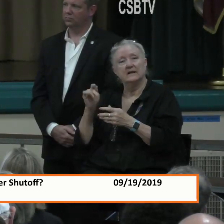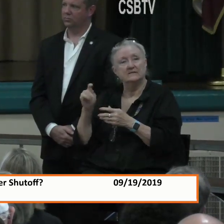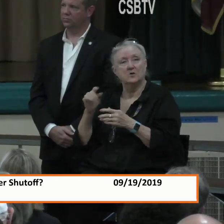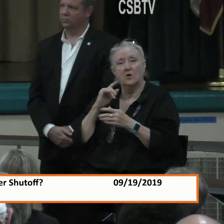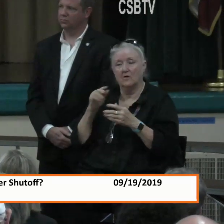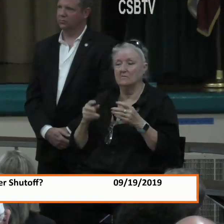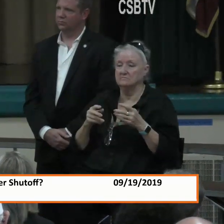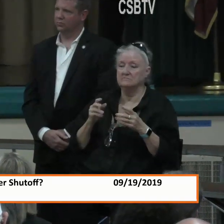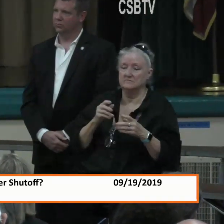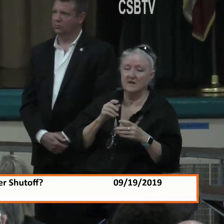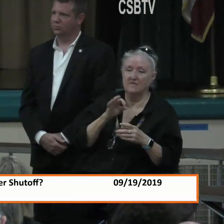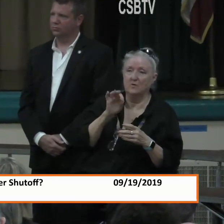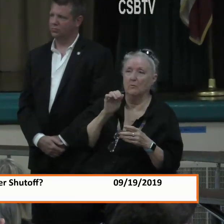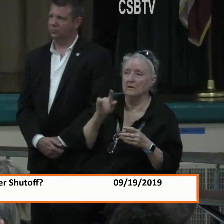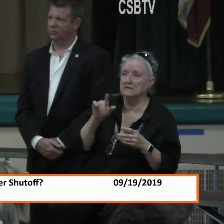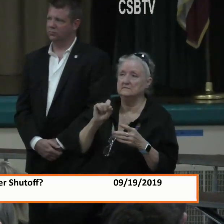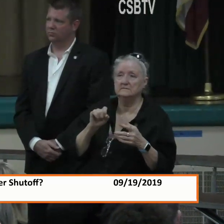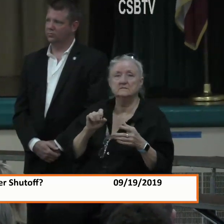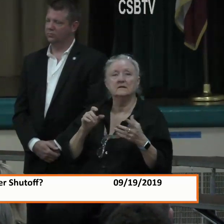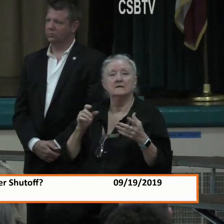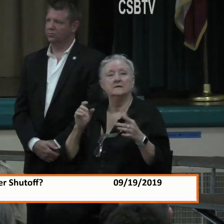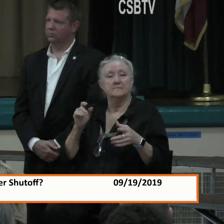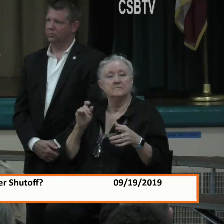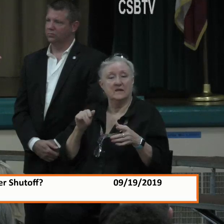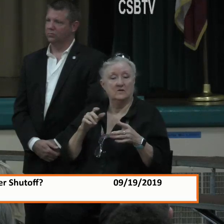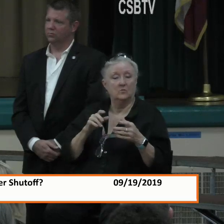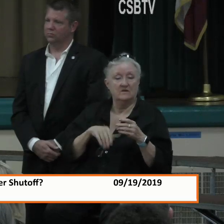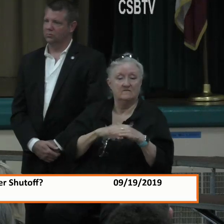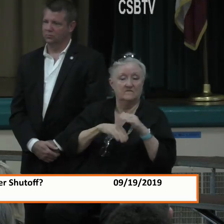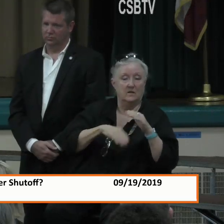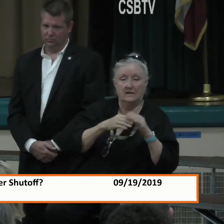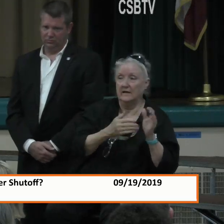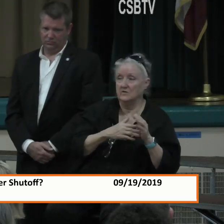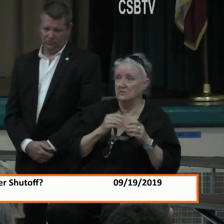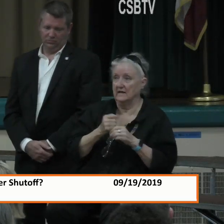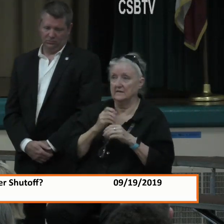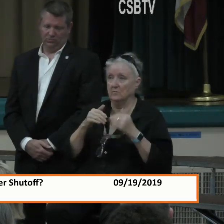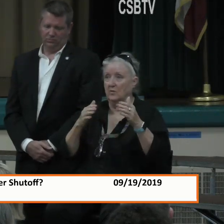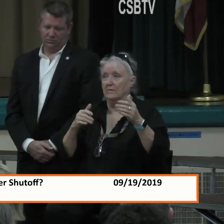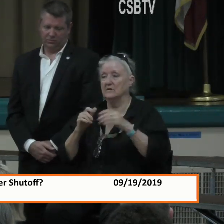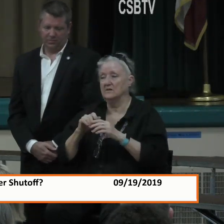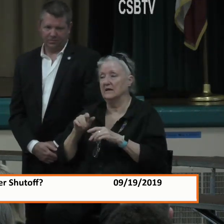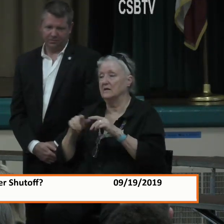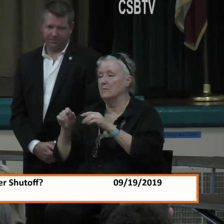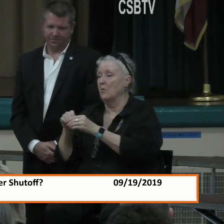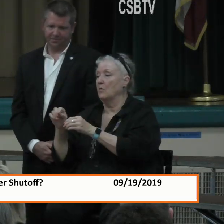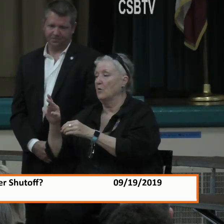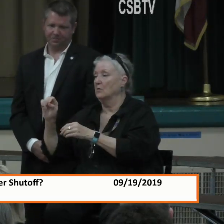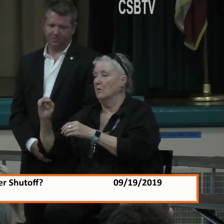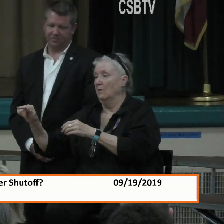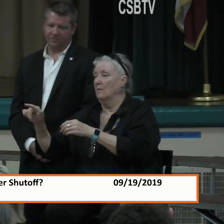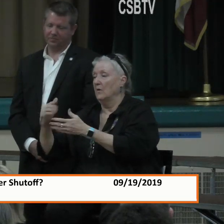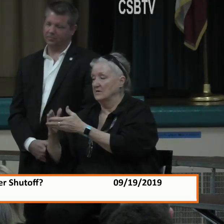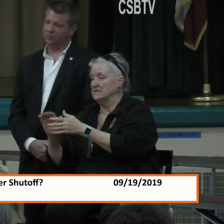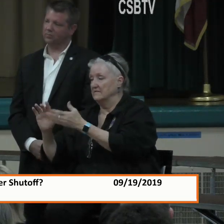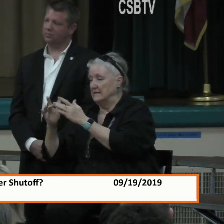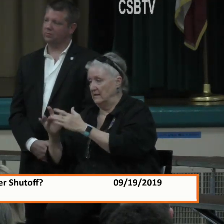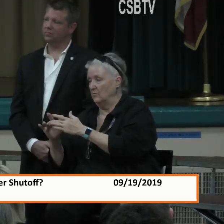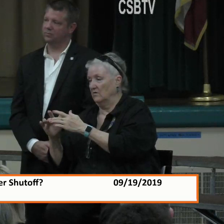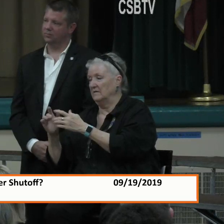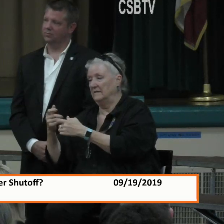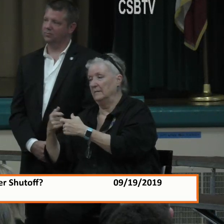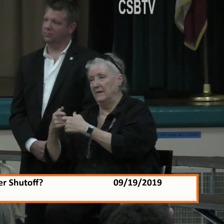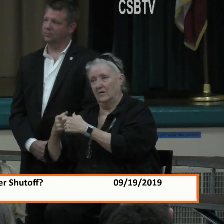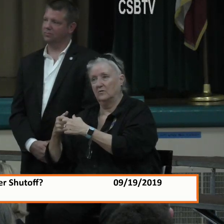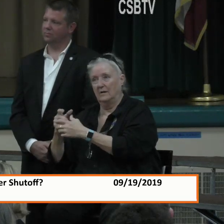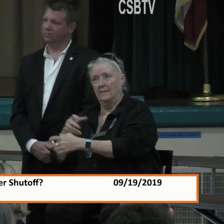fuel, and we just refill them to keep them going. But when you get out into the more rural parts of the network, they are battery powered. They're going to last 4